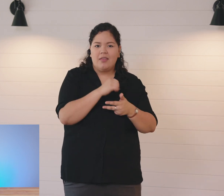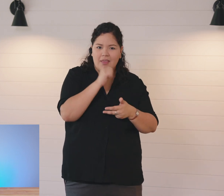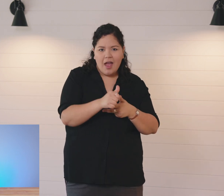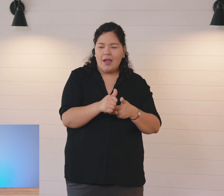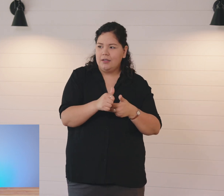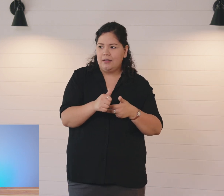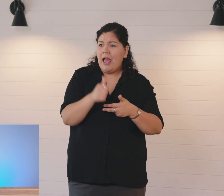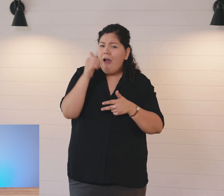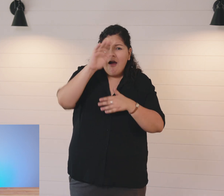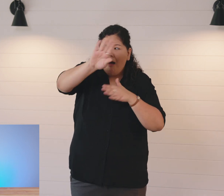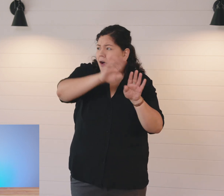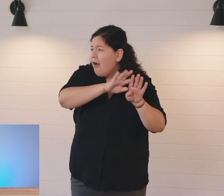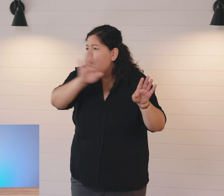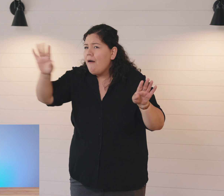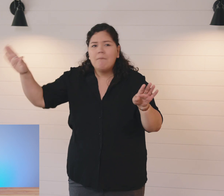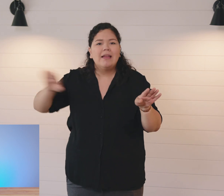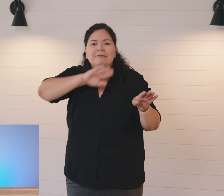join them for a meal.